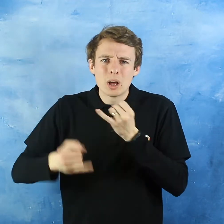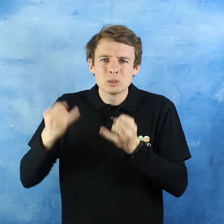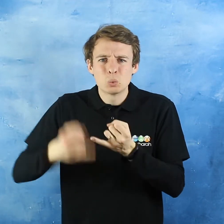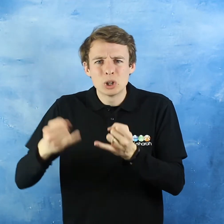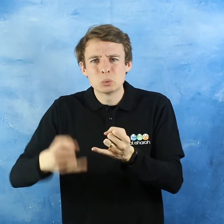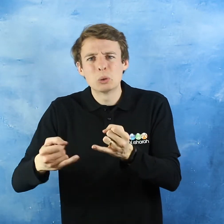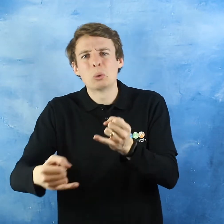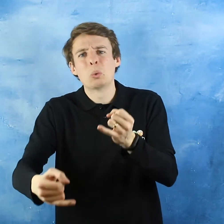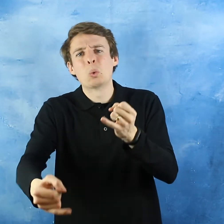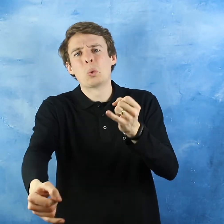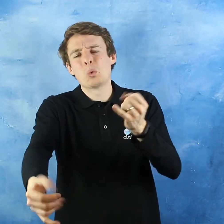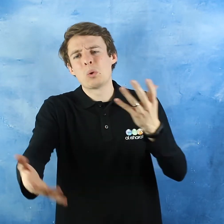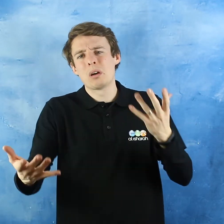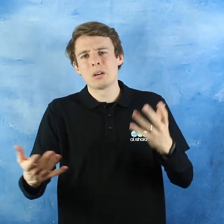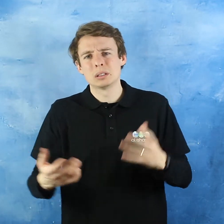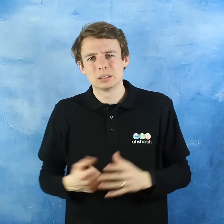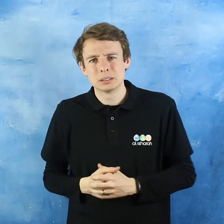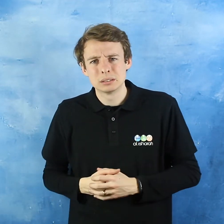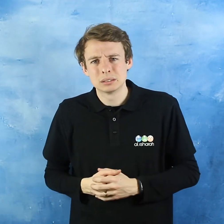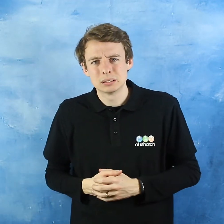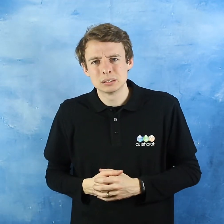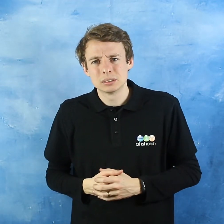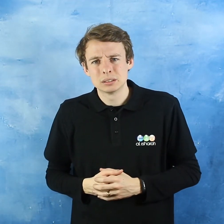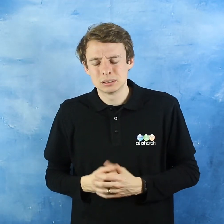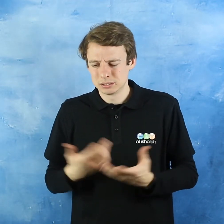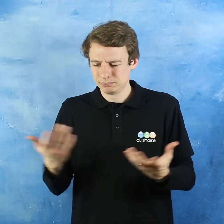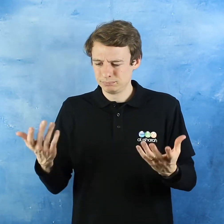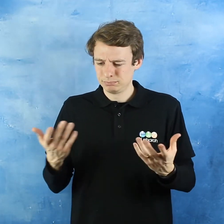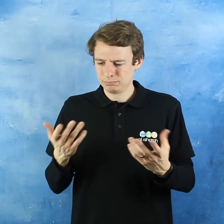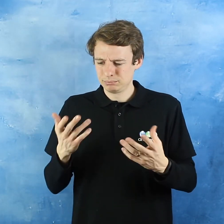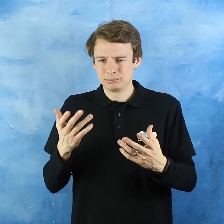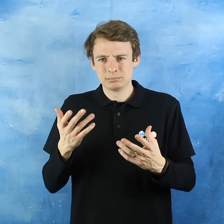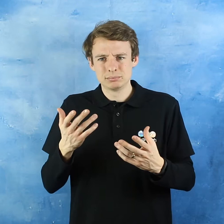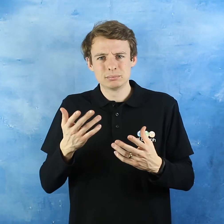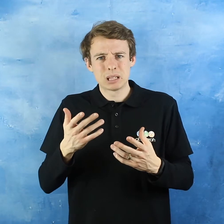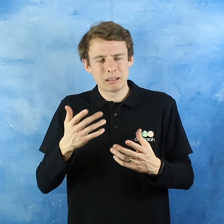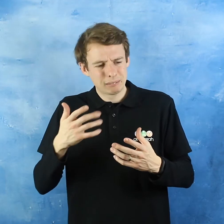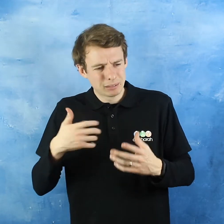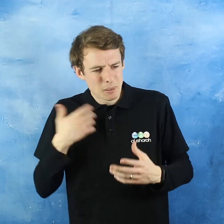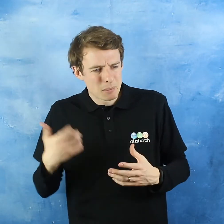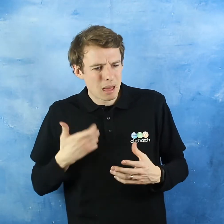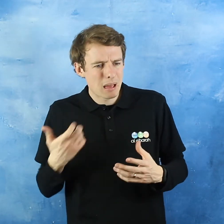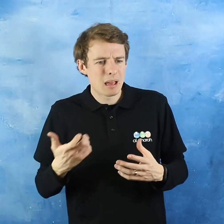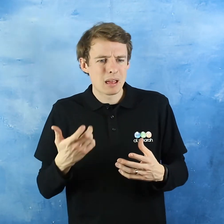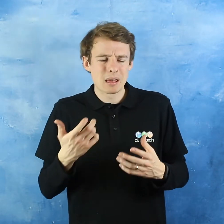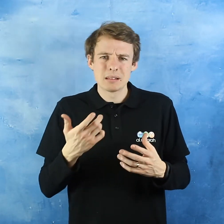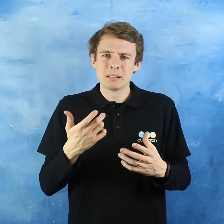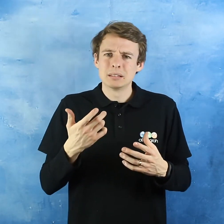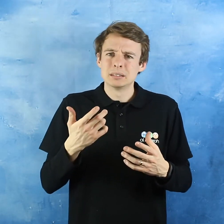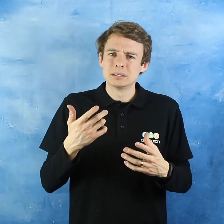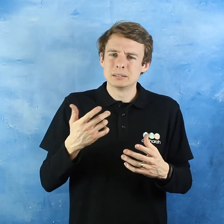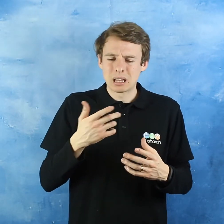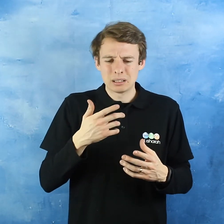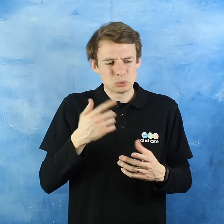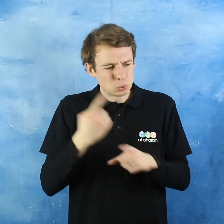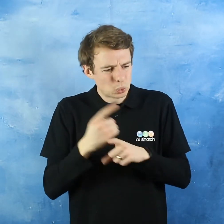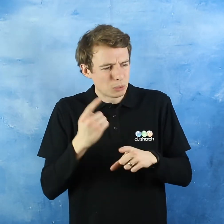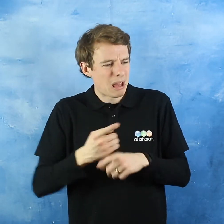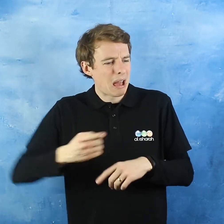Nauzubillah. I've given him positive message, don't worry. So this is a level of complaint people will make as if they are